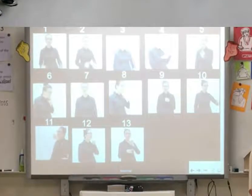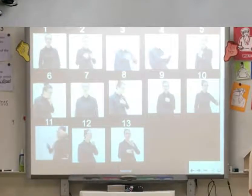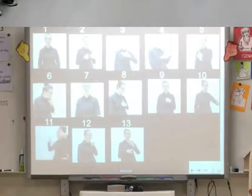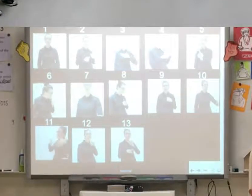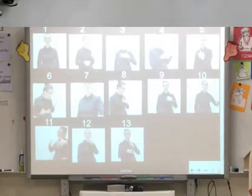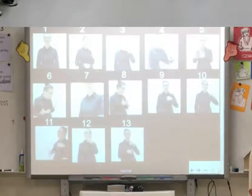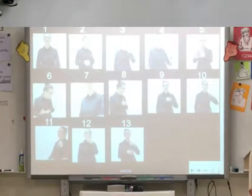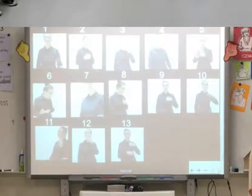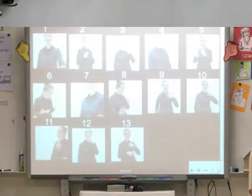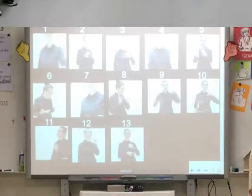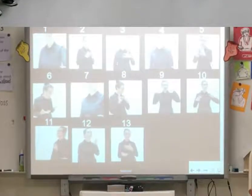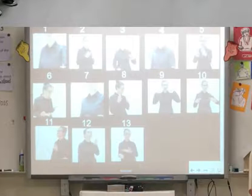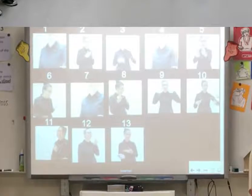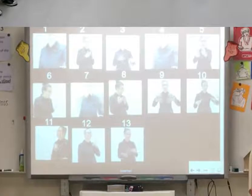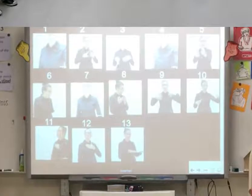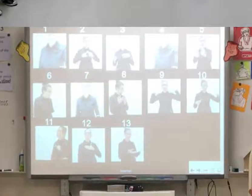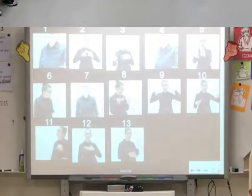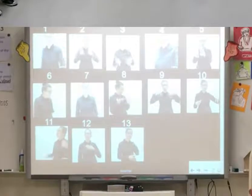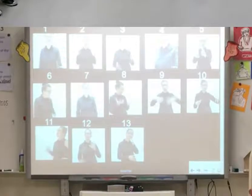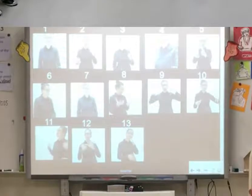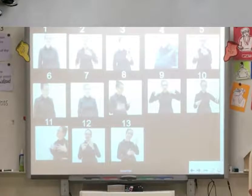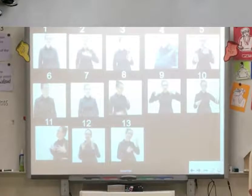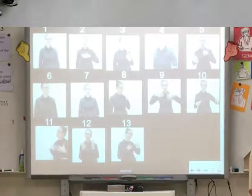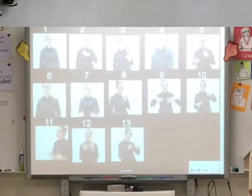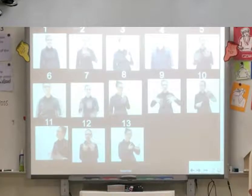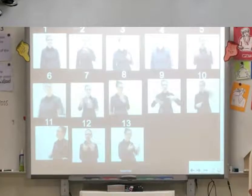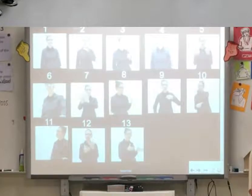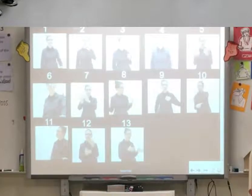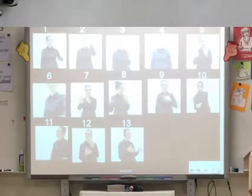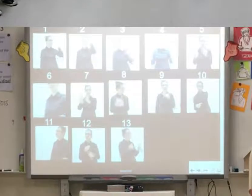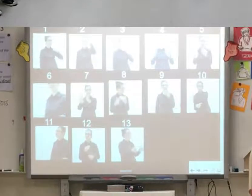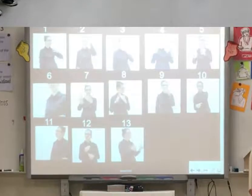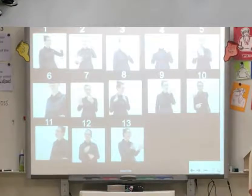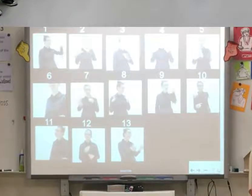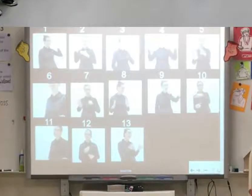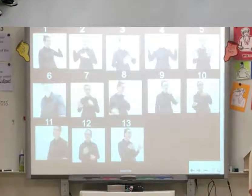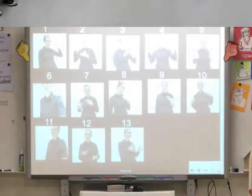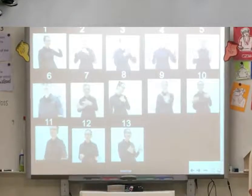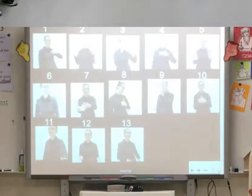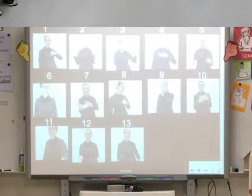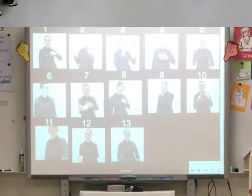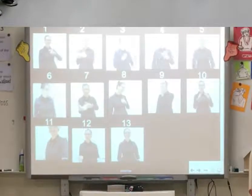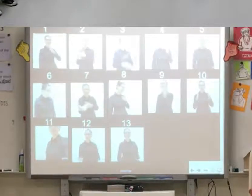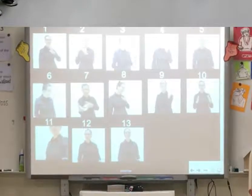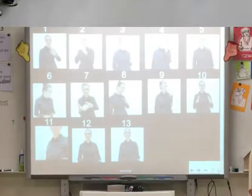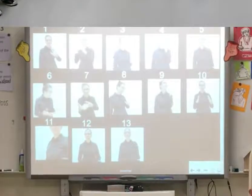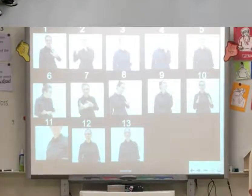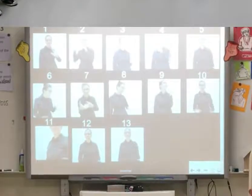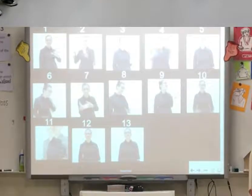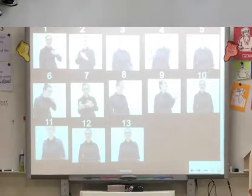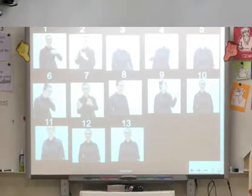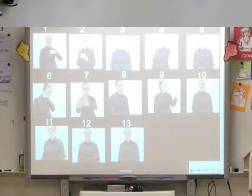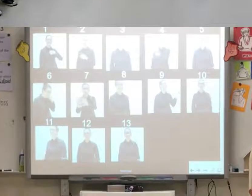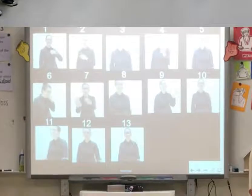the Is same. number 3 in the right spot? Yeah, number 3 the same. Oh. A little smart over here.